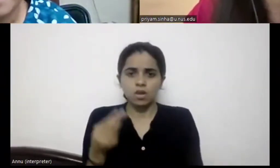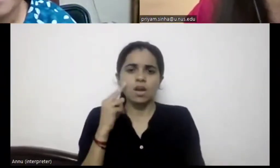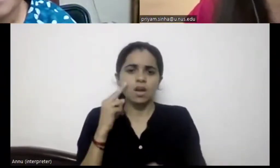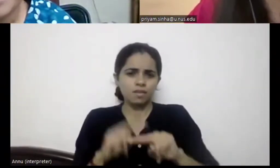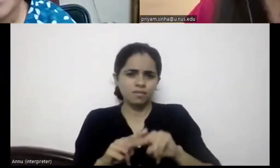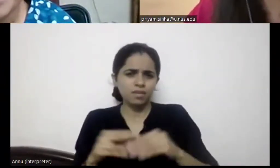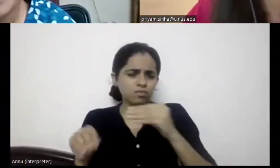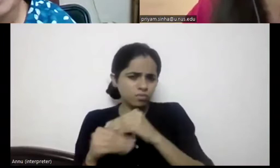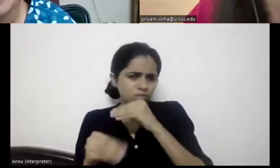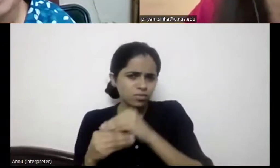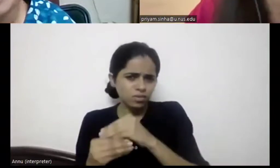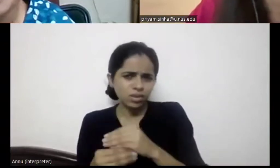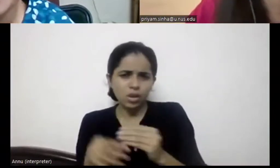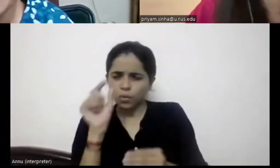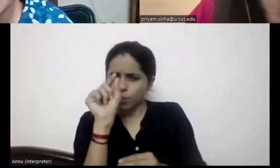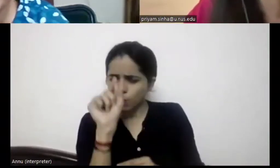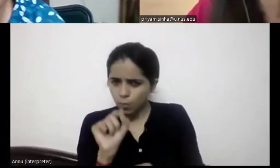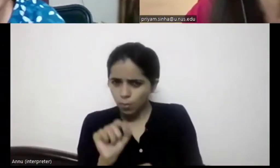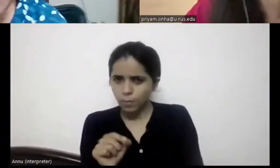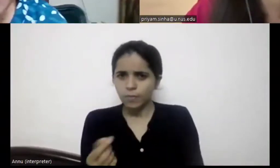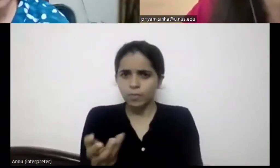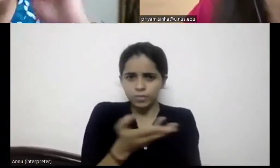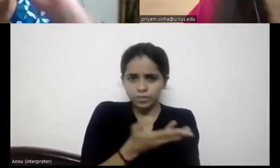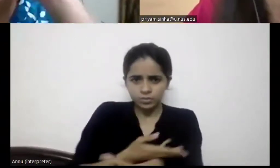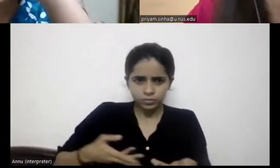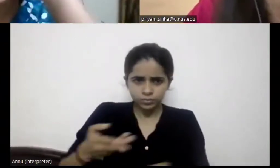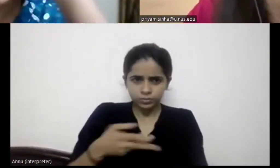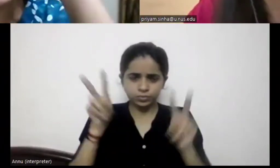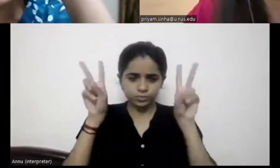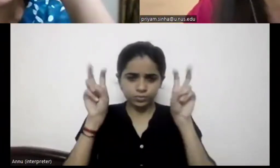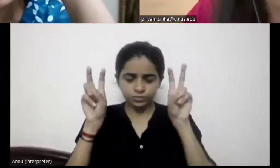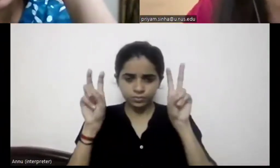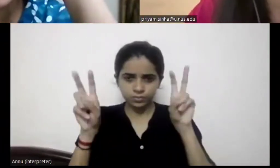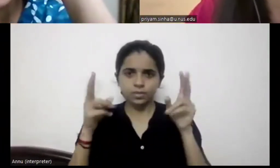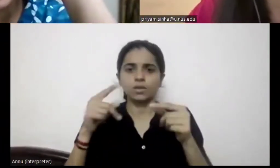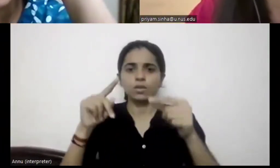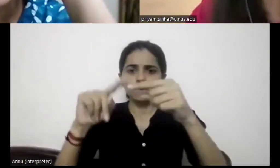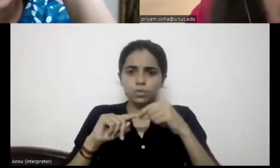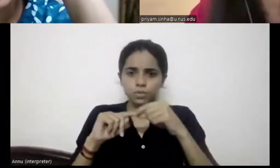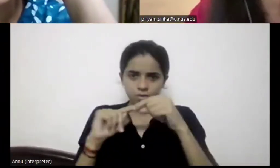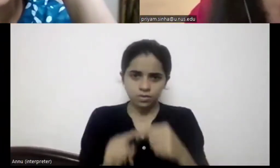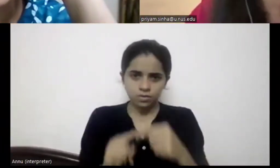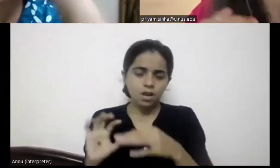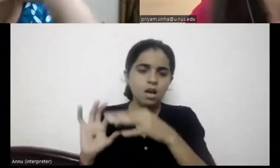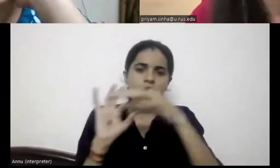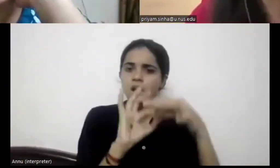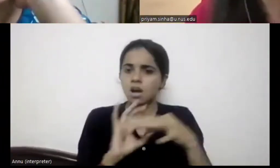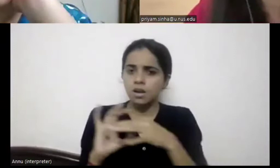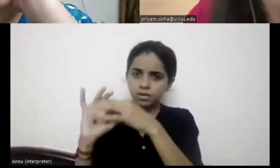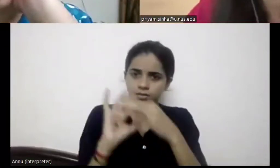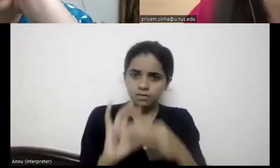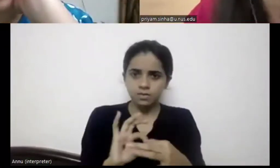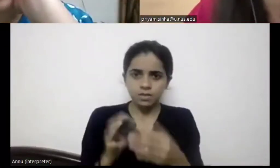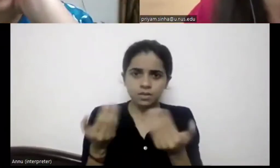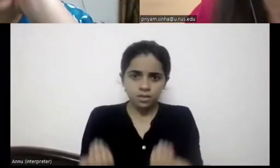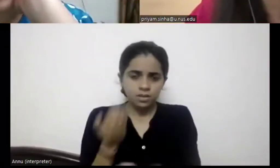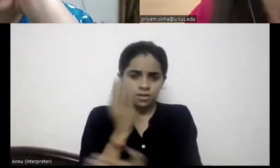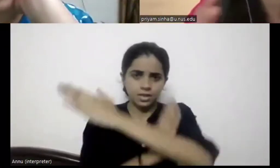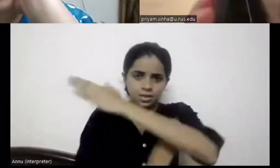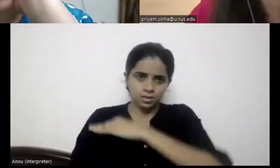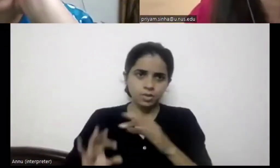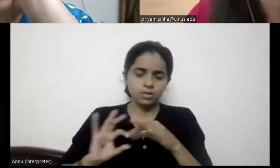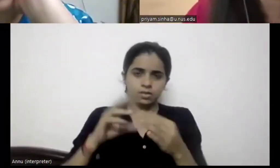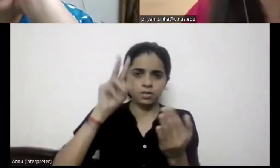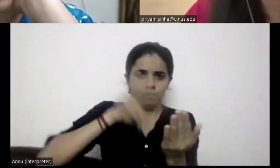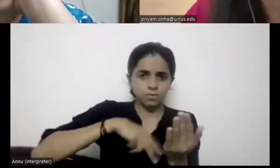are specific discussions or questions you have related or even with regard to disability